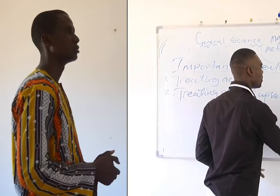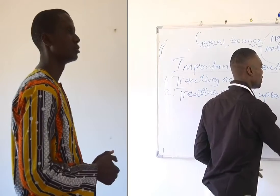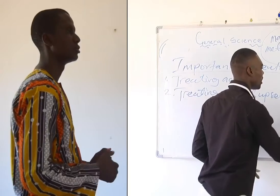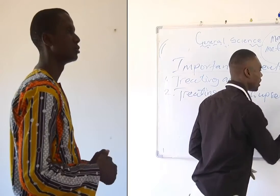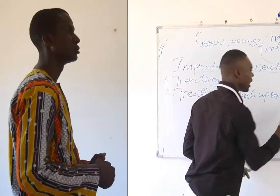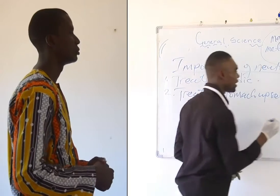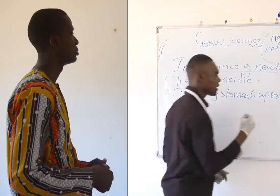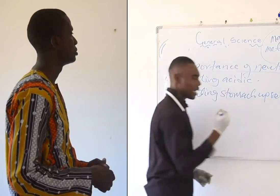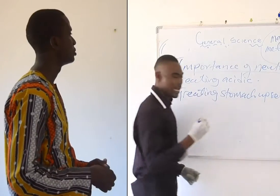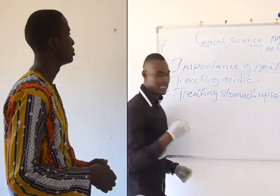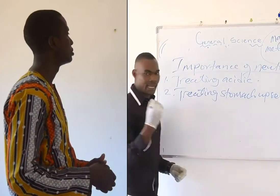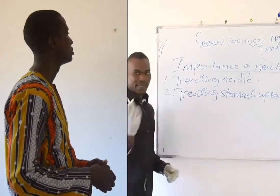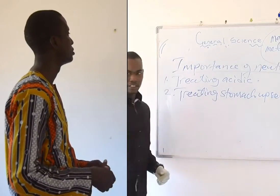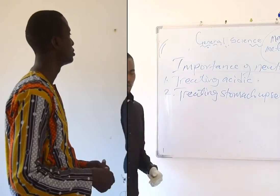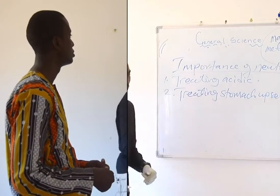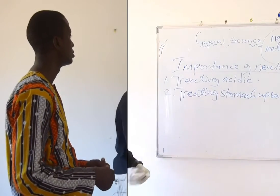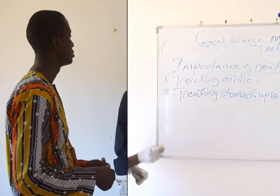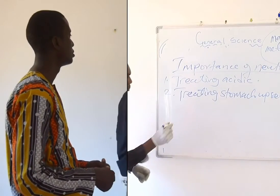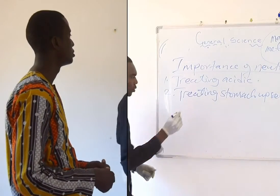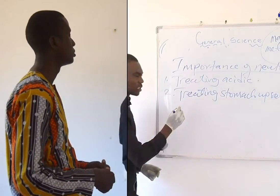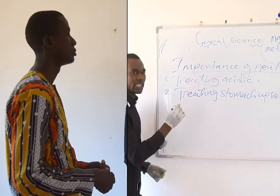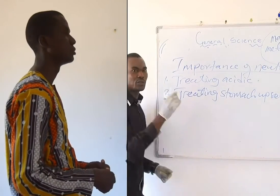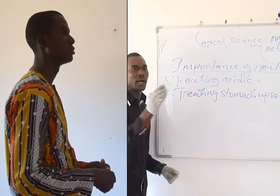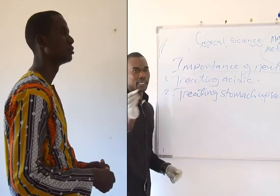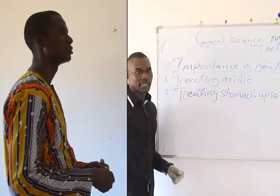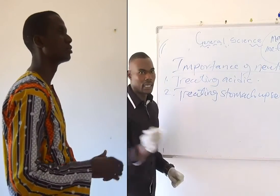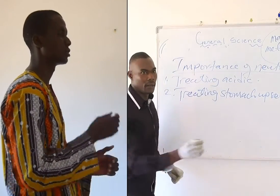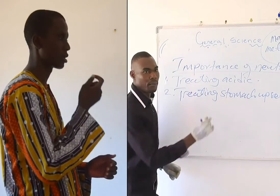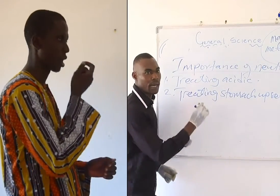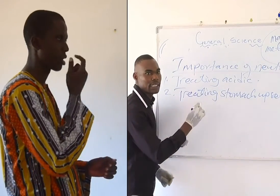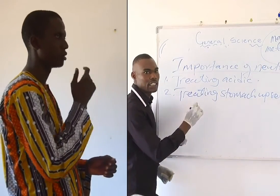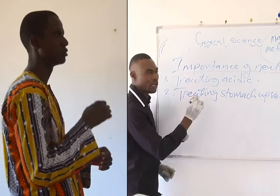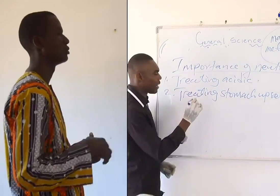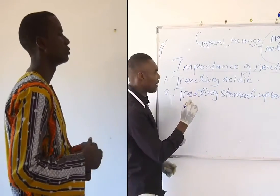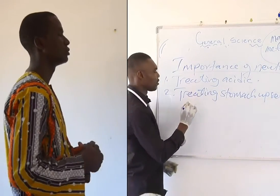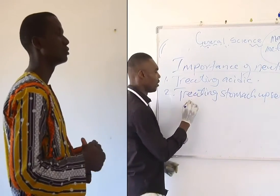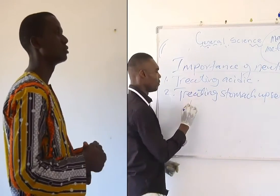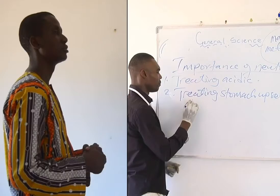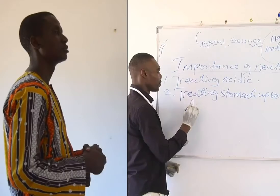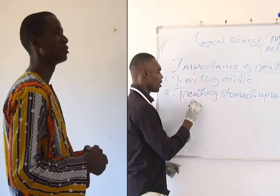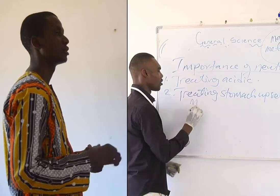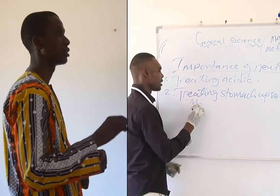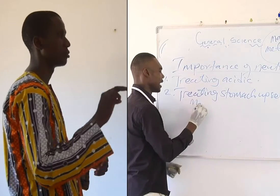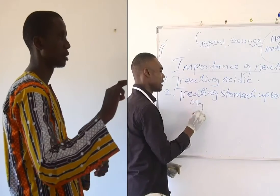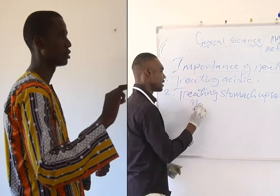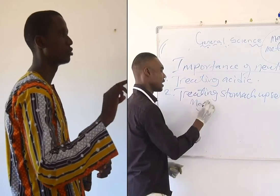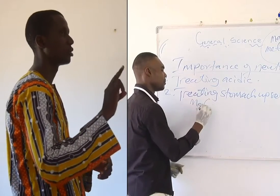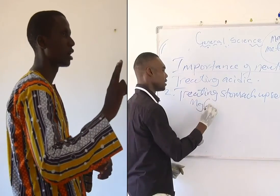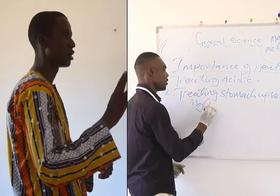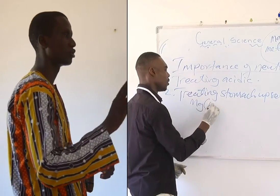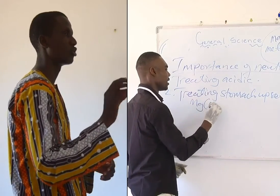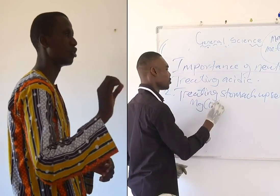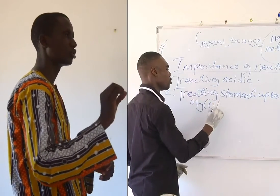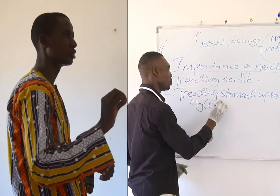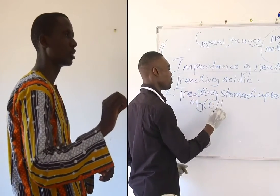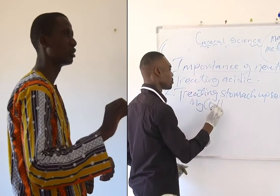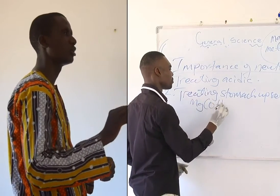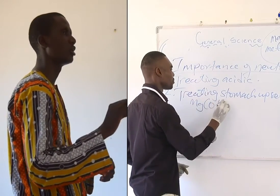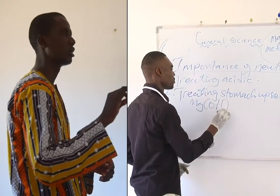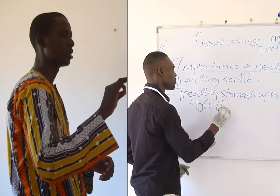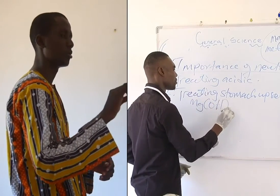indigestion. And the tablets used for this purpose is what? Magnesium hydroxide, that is